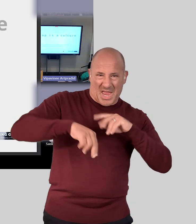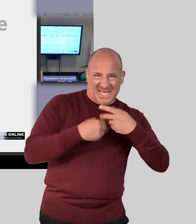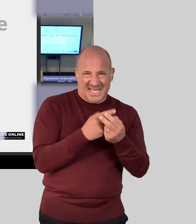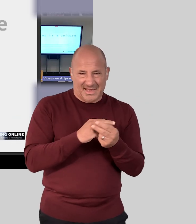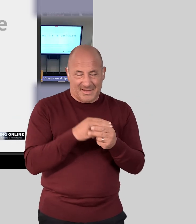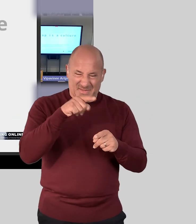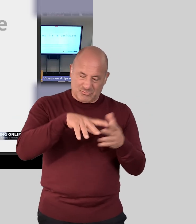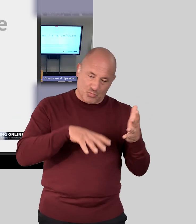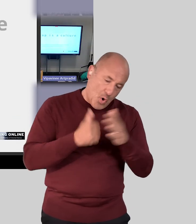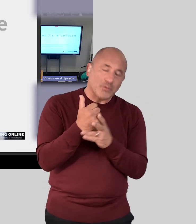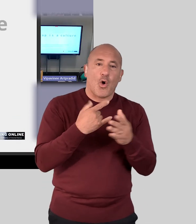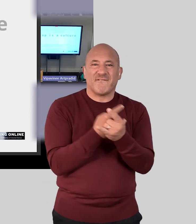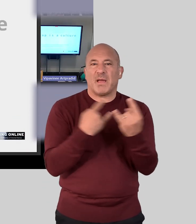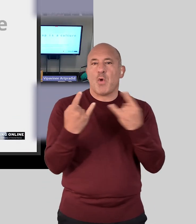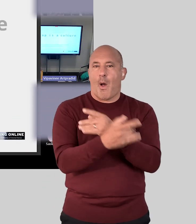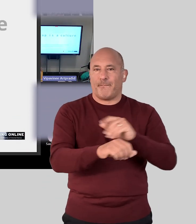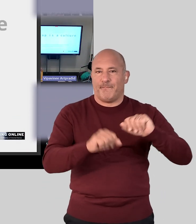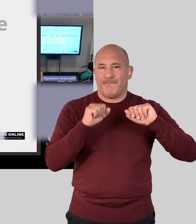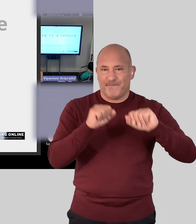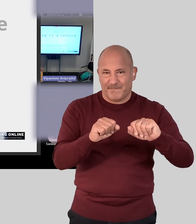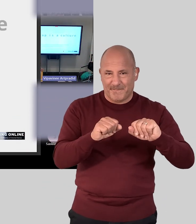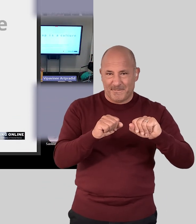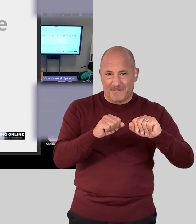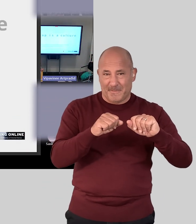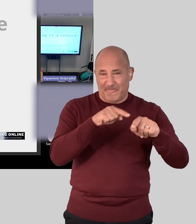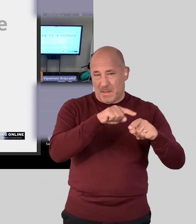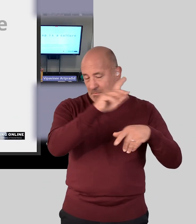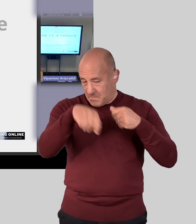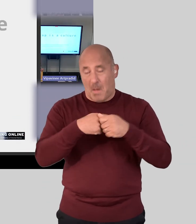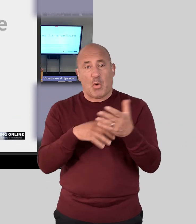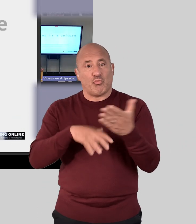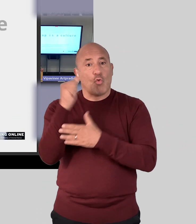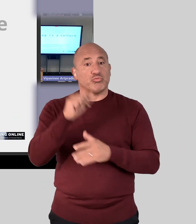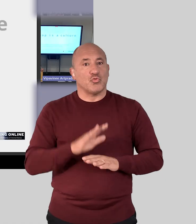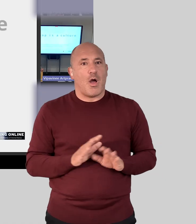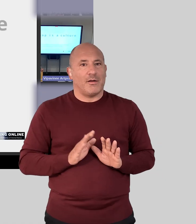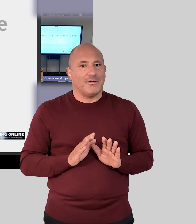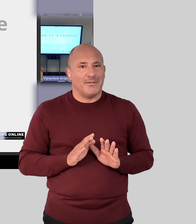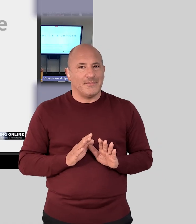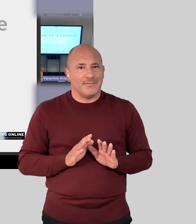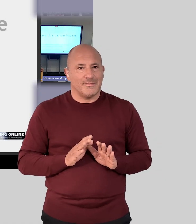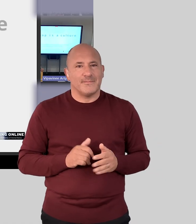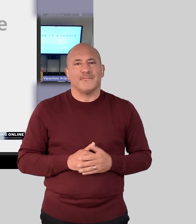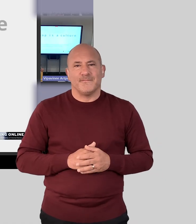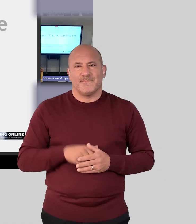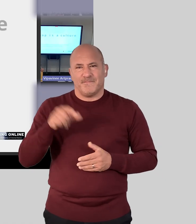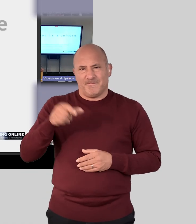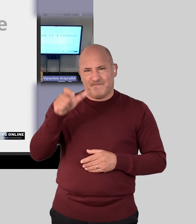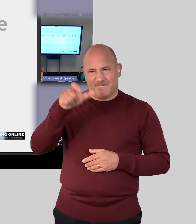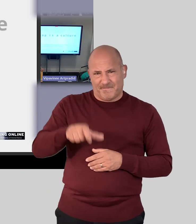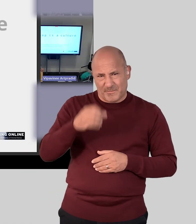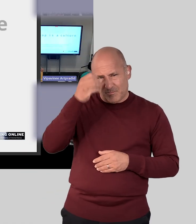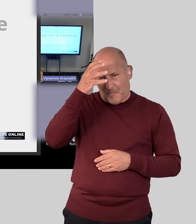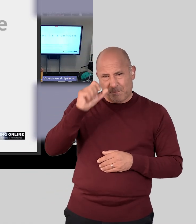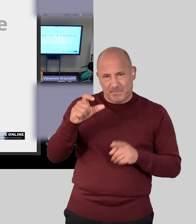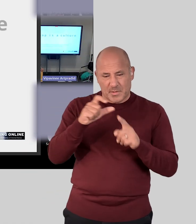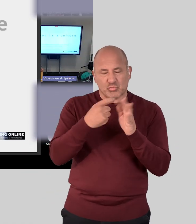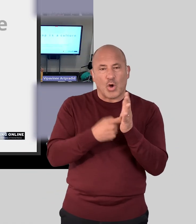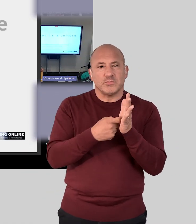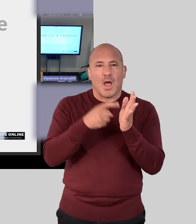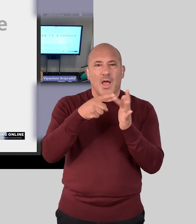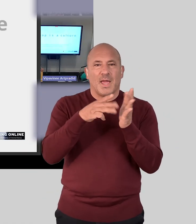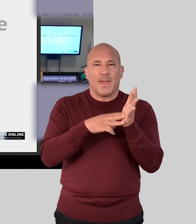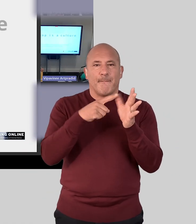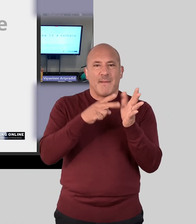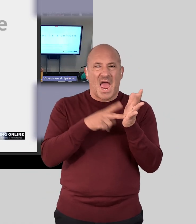the cultural dance of hip hop, becomes the hieroglyph of being of culture. And as observed by